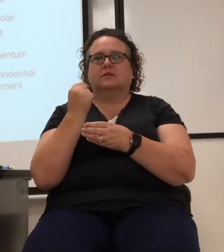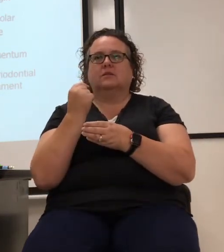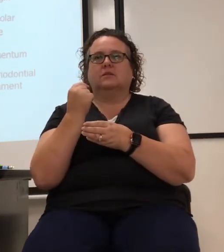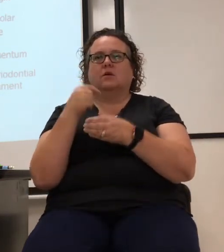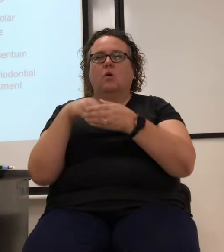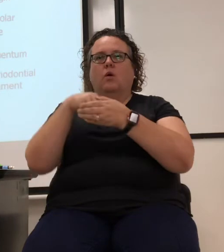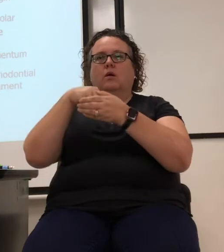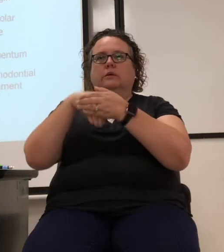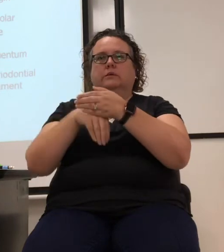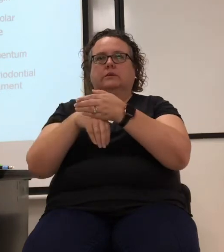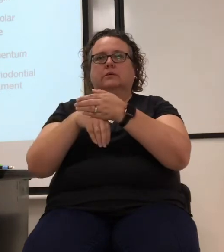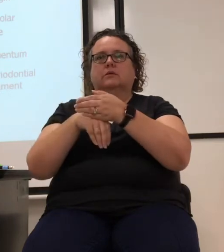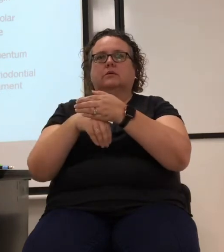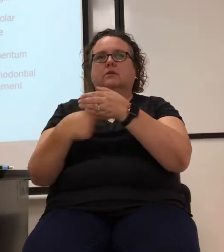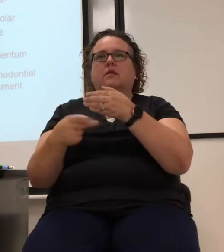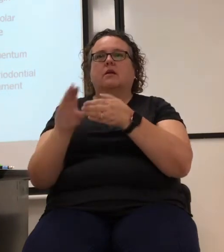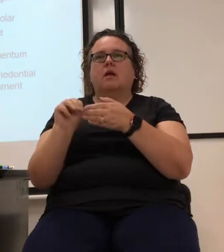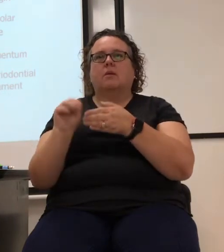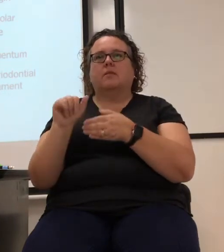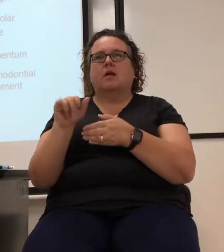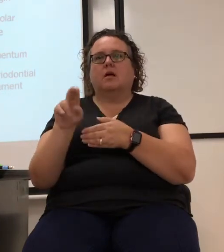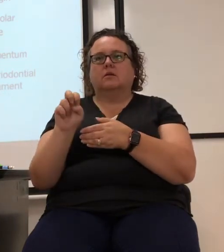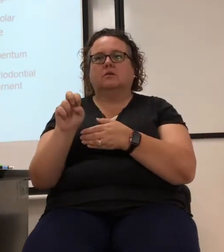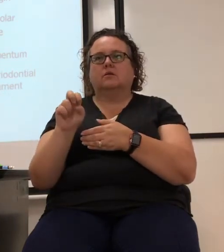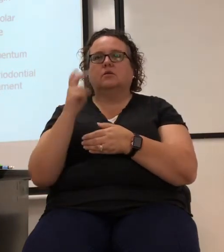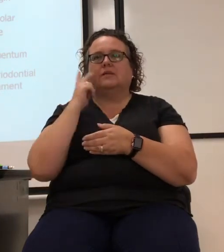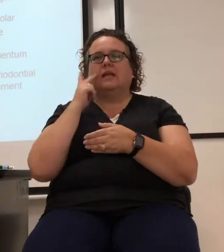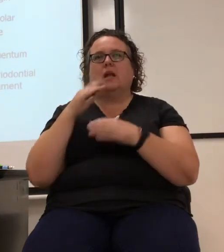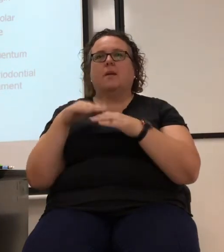above gingiva.